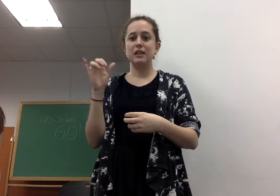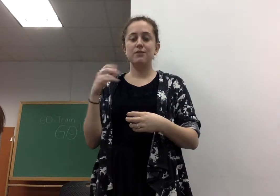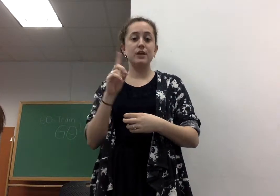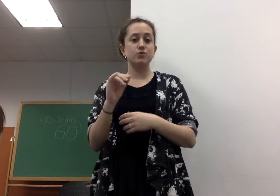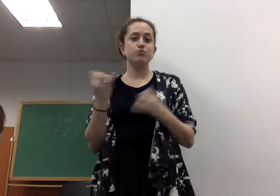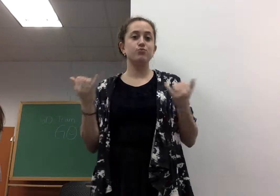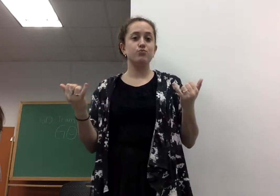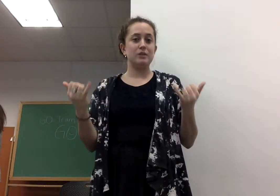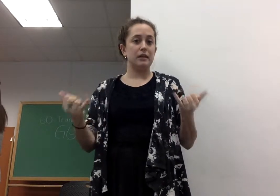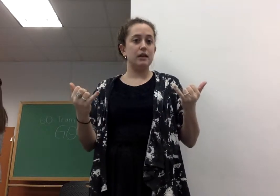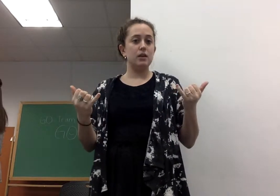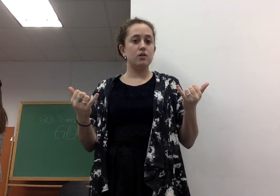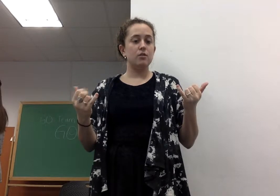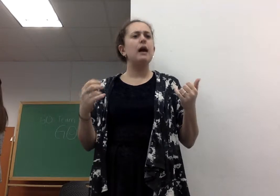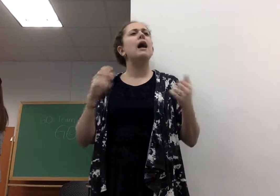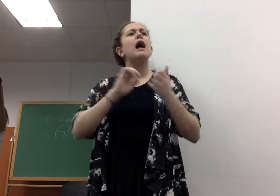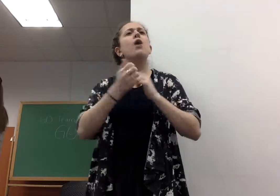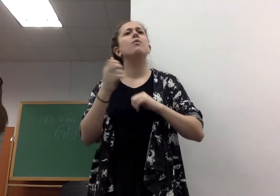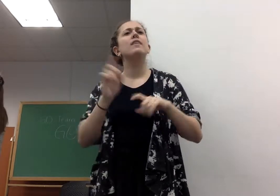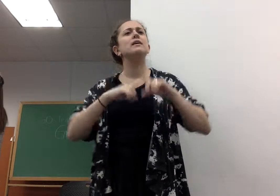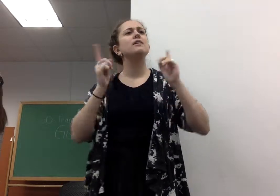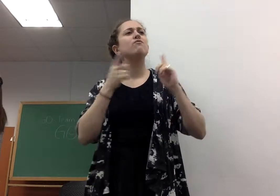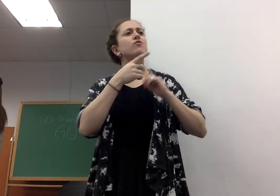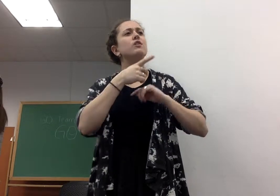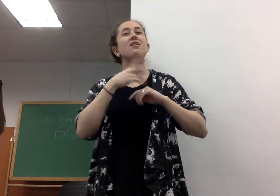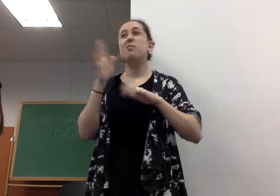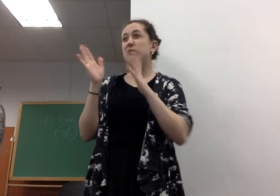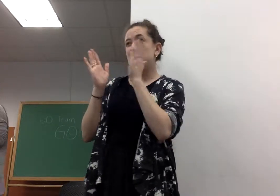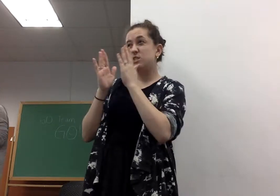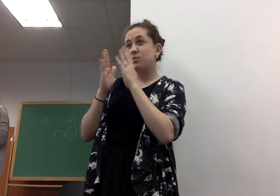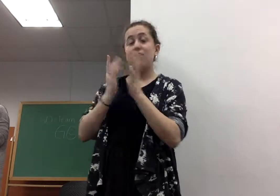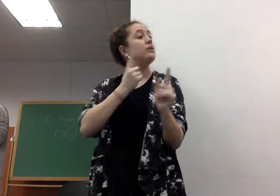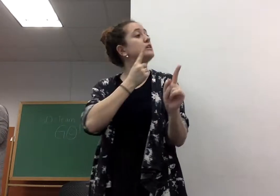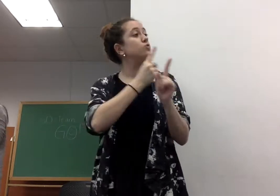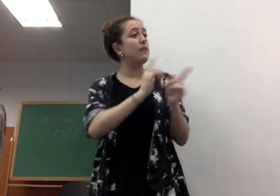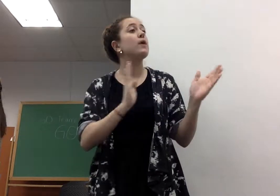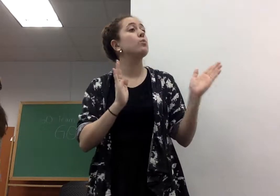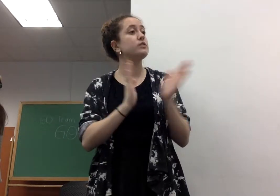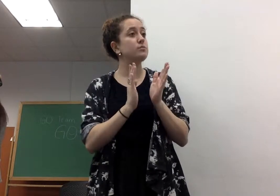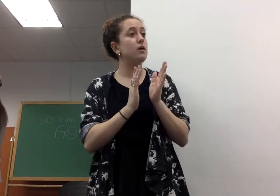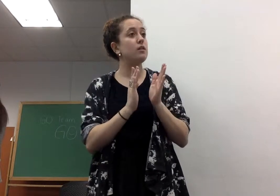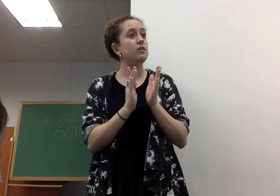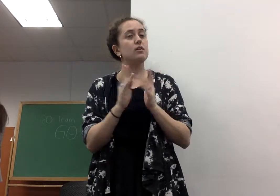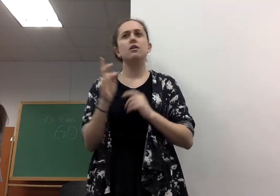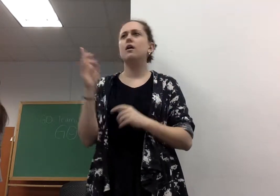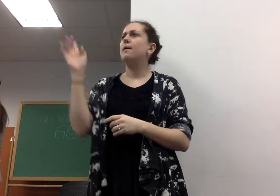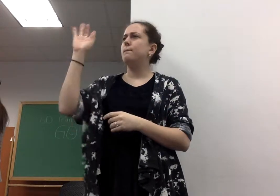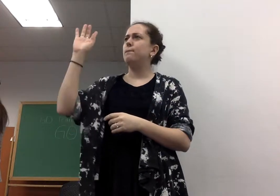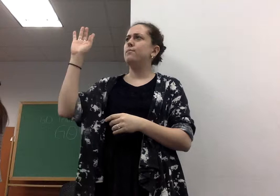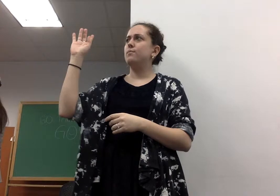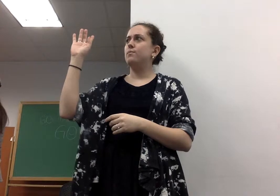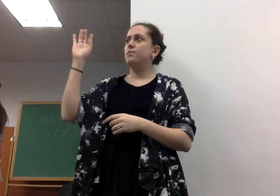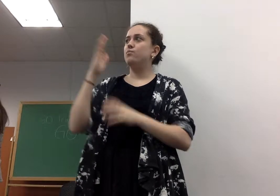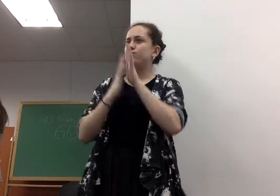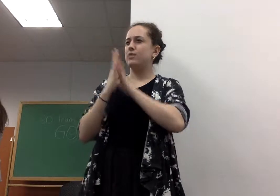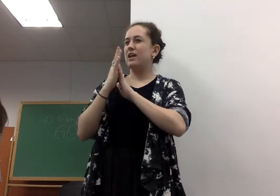Smaller. Okay, smaller? That's true, much smaller. Donna? Excuse me? Fragile. You know, we say fragile. We say that the bones